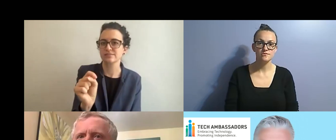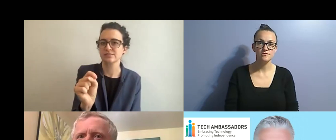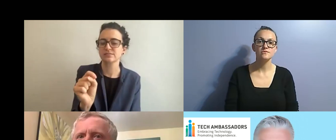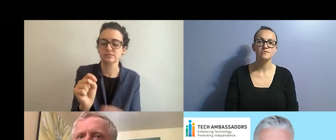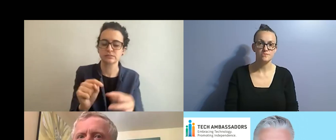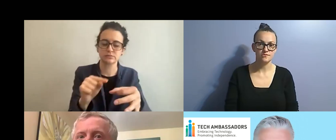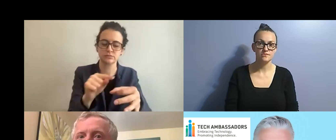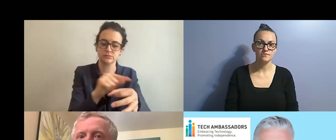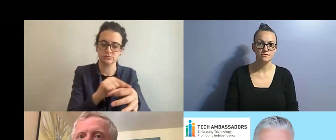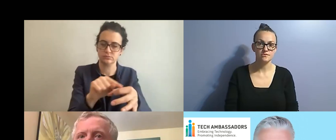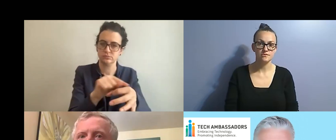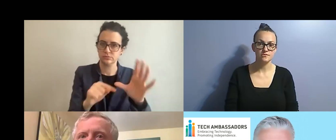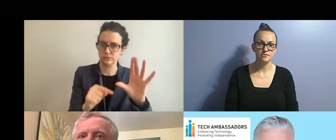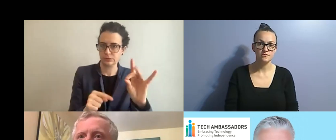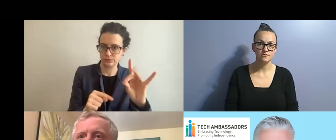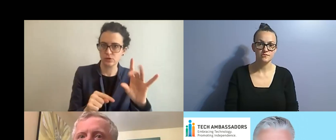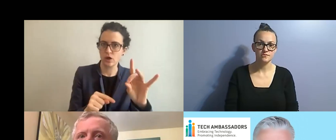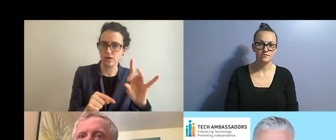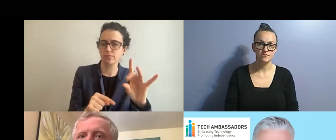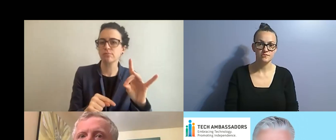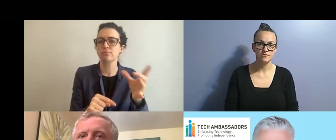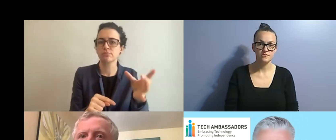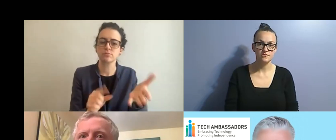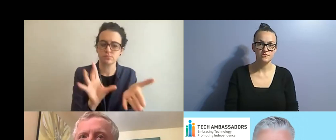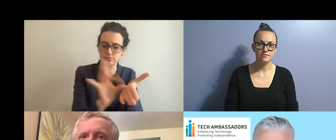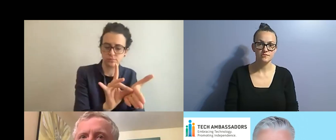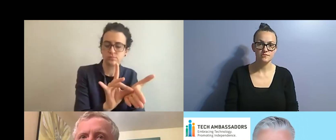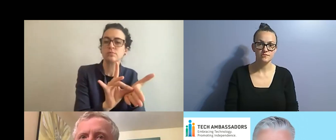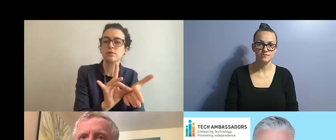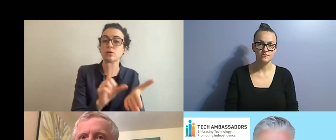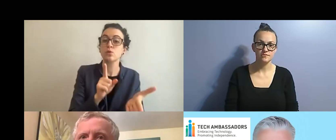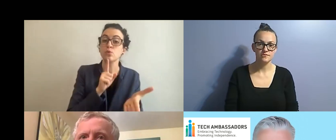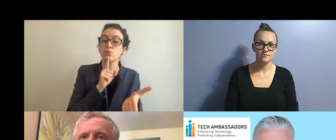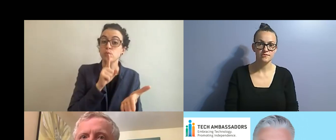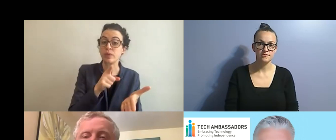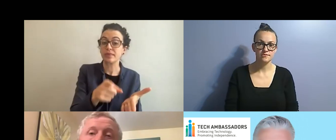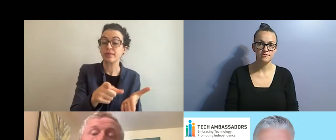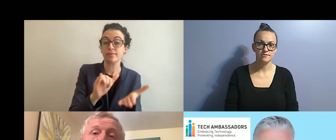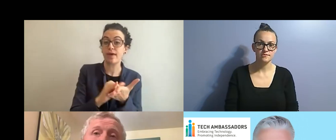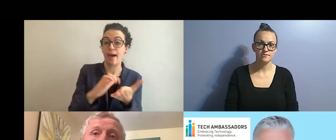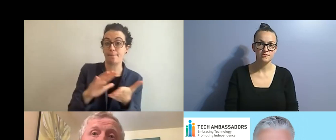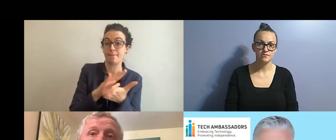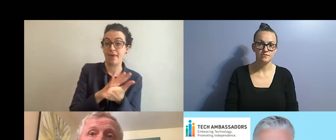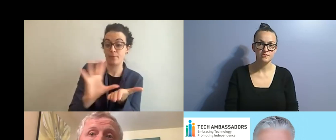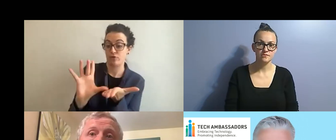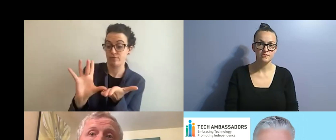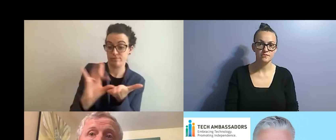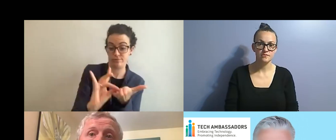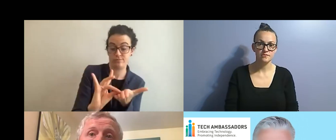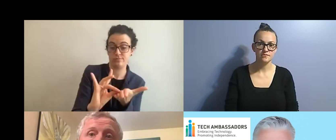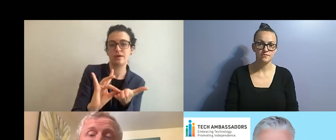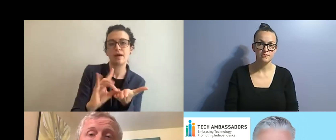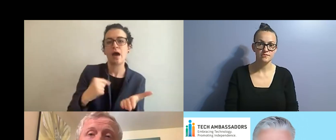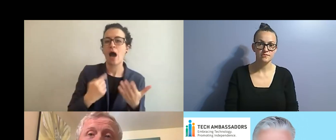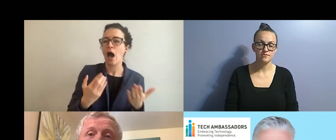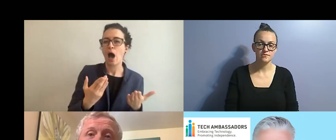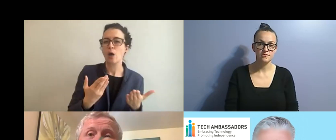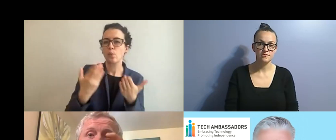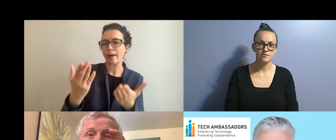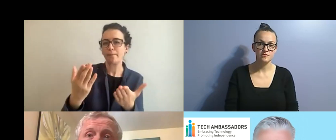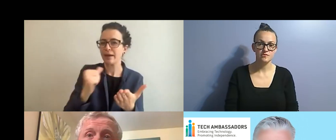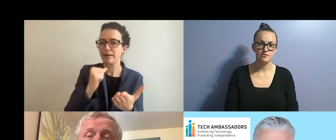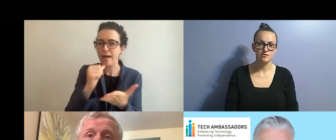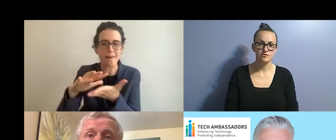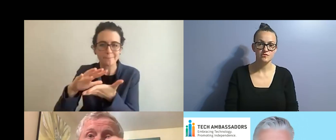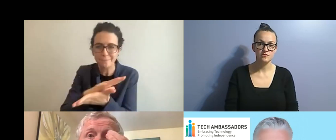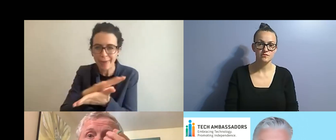a piece of paper or cardboard, because then that piece of paper or cardboard can get wet and it wouldn't